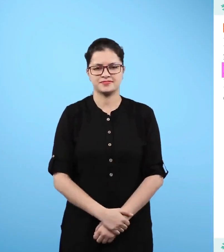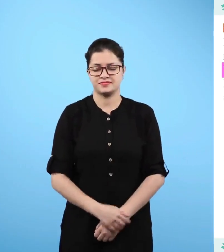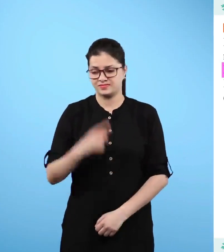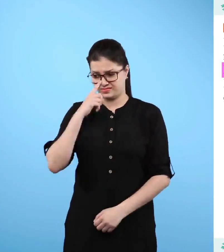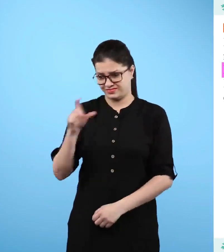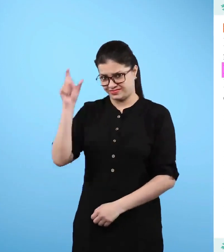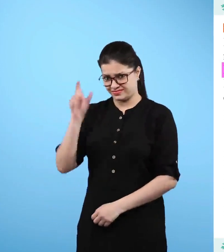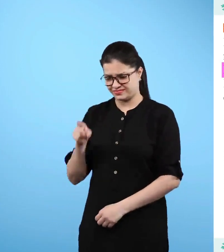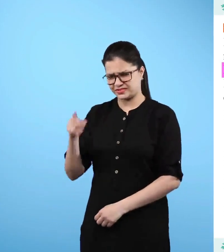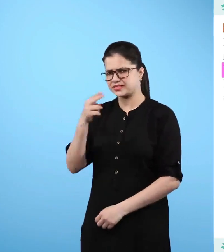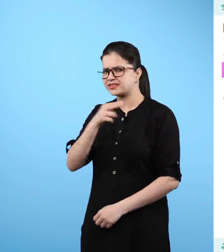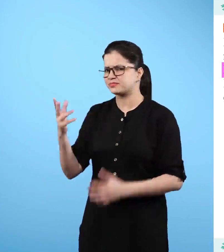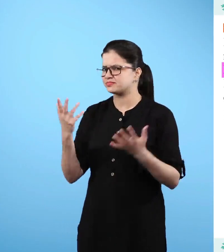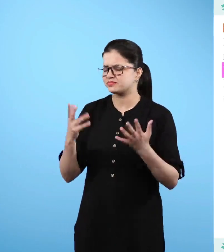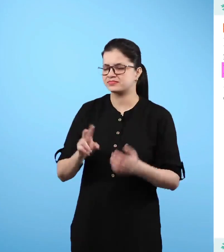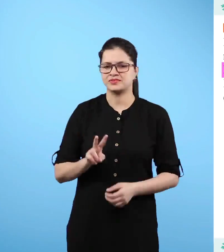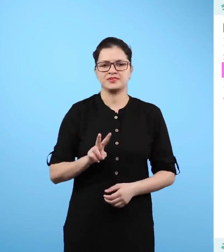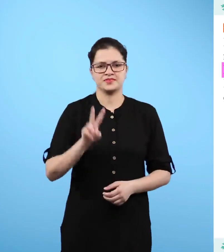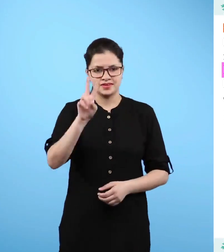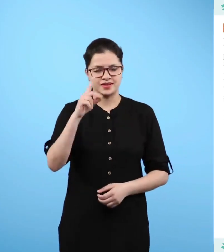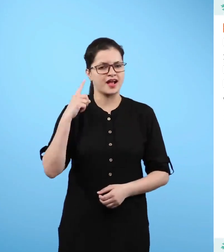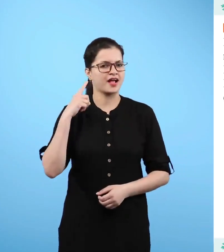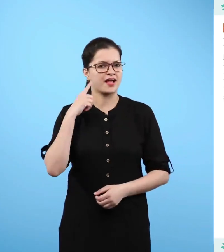Here is a floor map of Vibha's house.